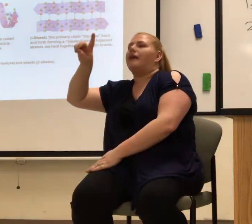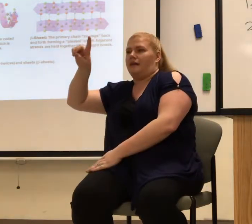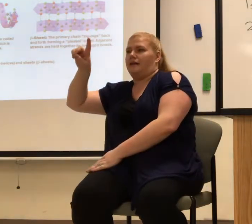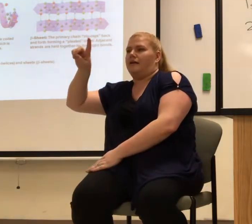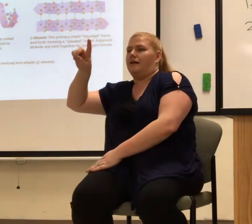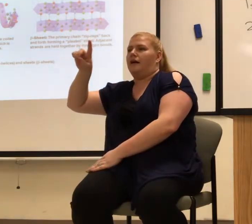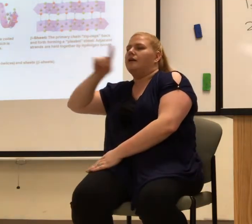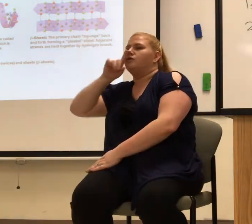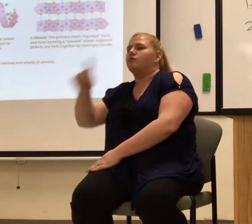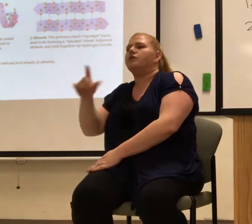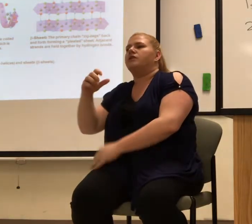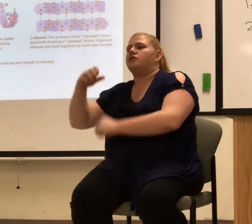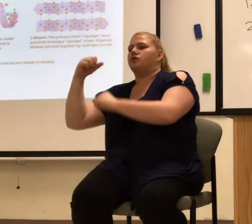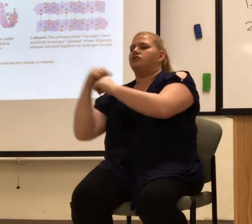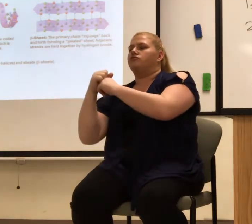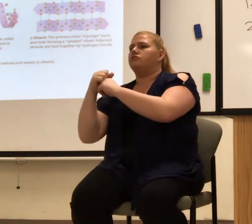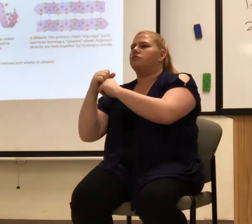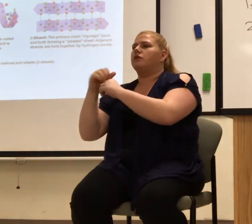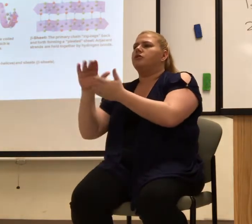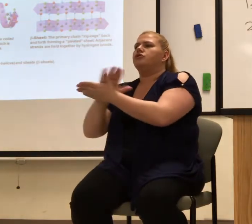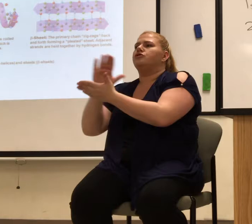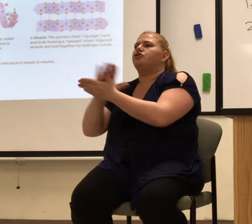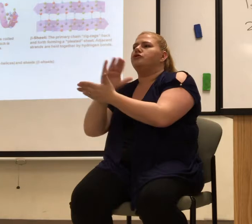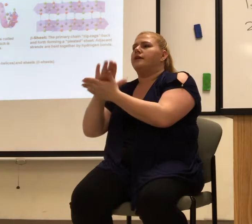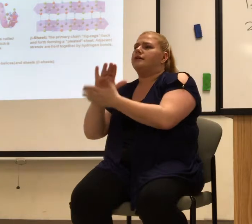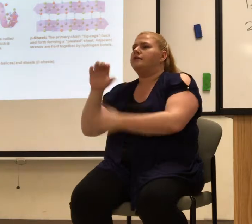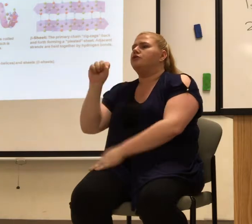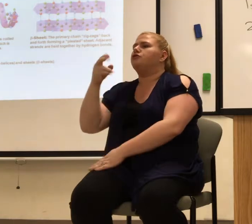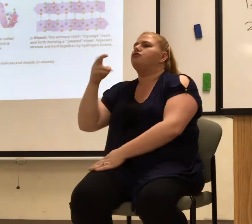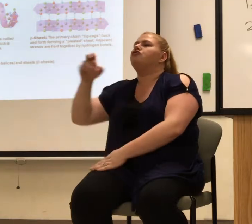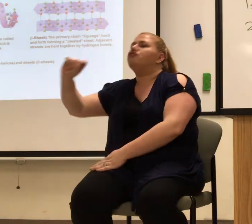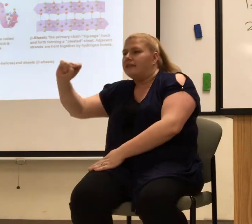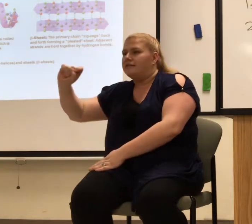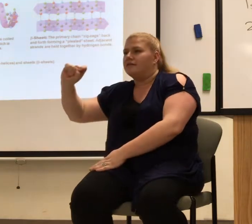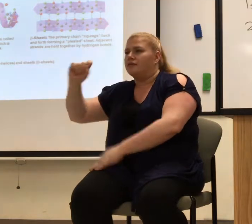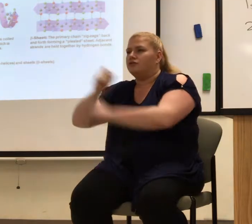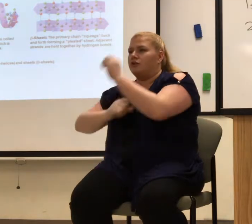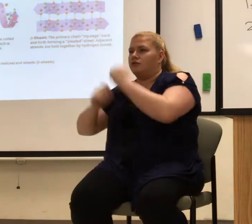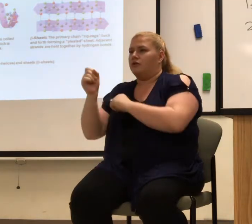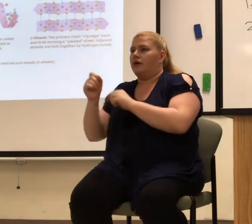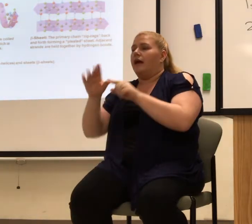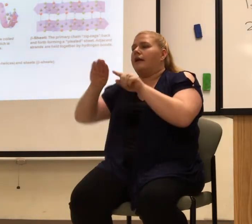structure. And so the sequence can fold one way or the other